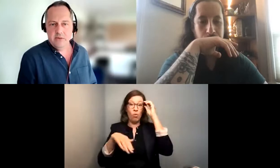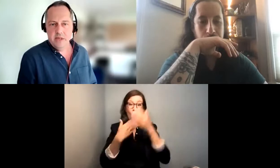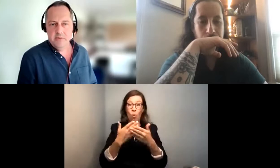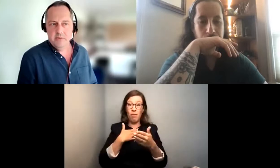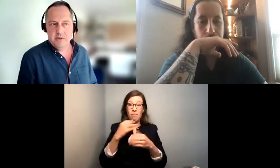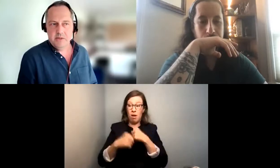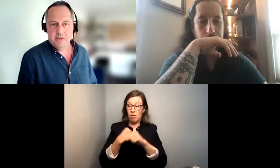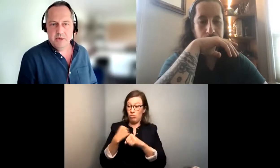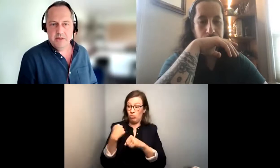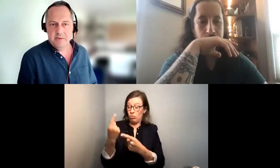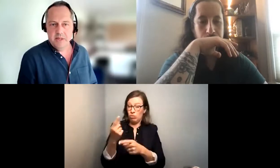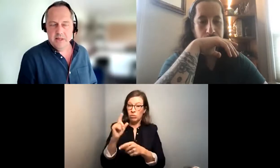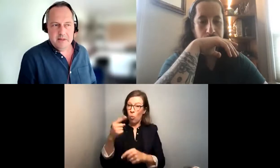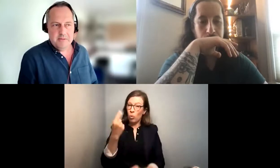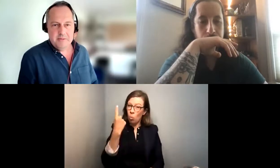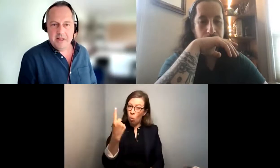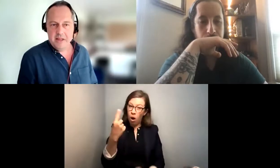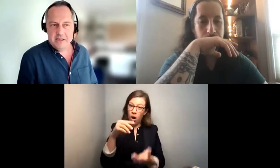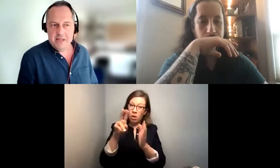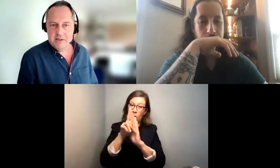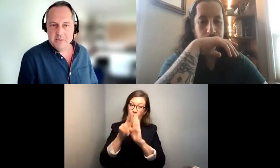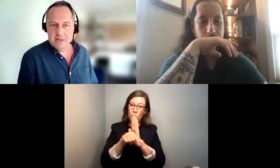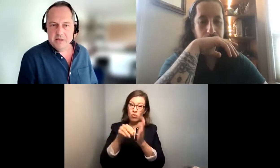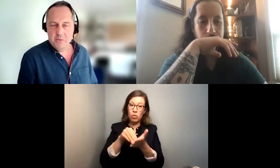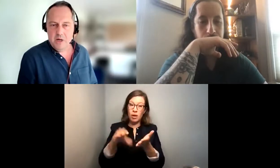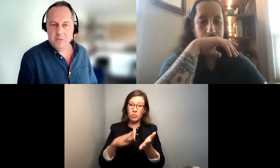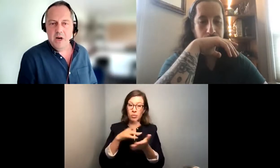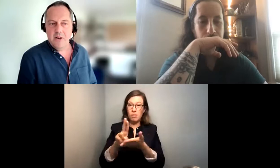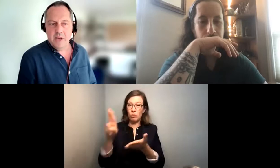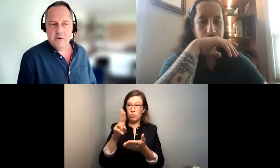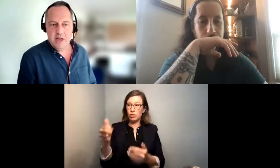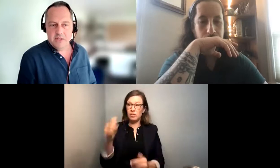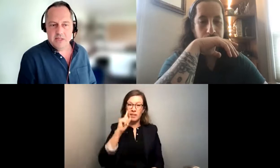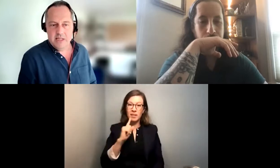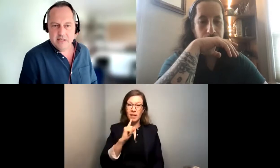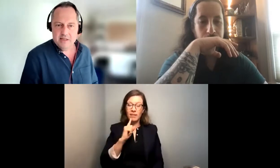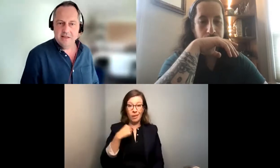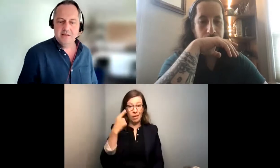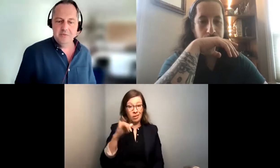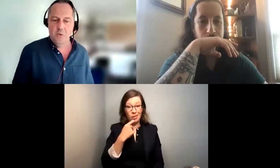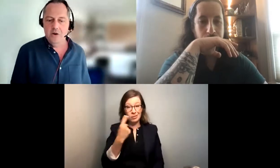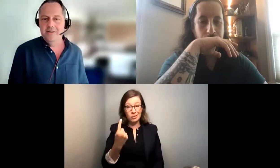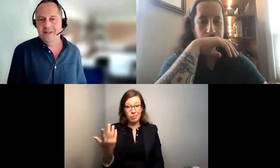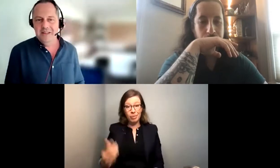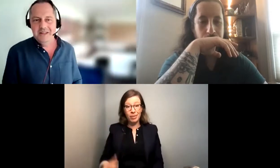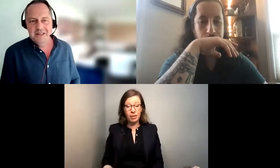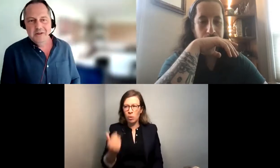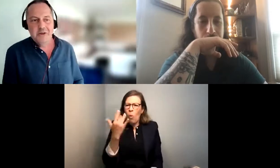deaf. So it's a bit. I think that says something. Why have I only ever seen